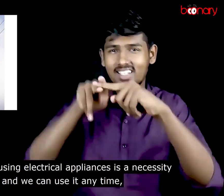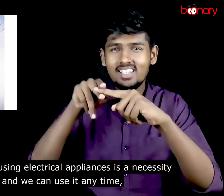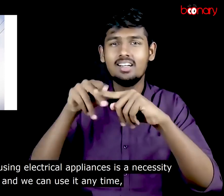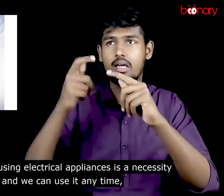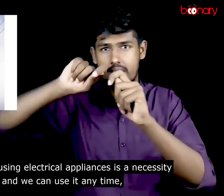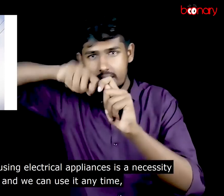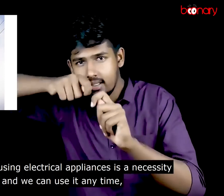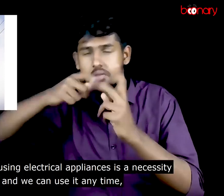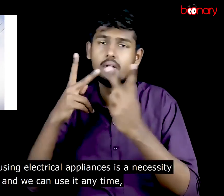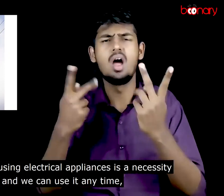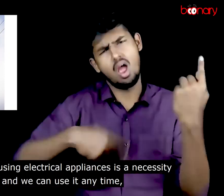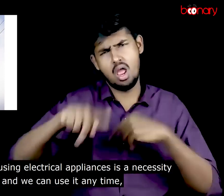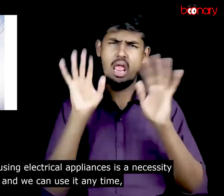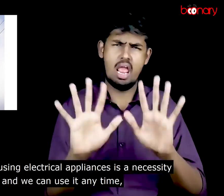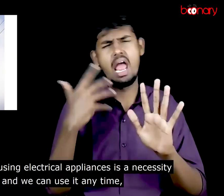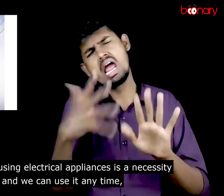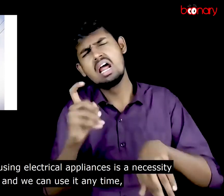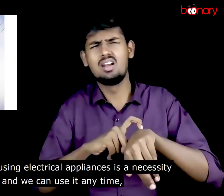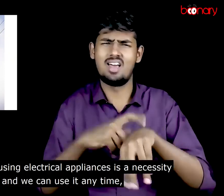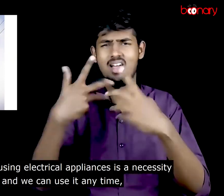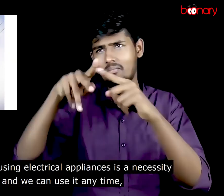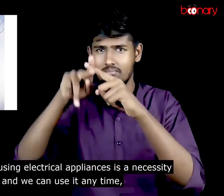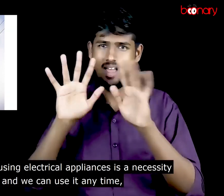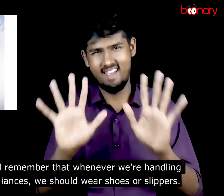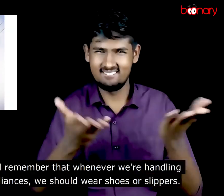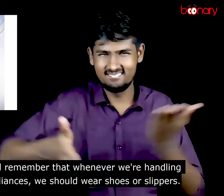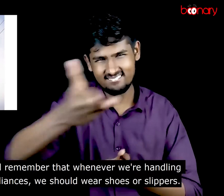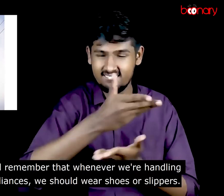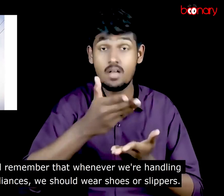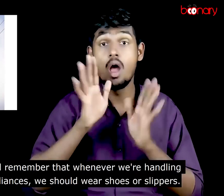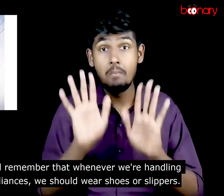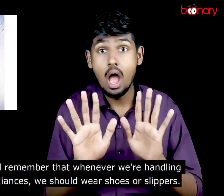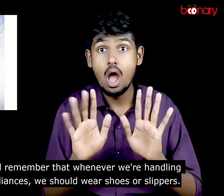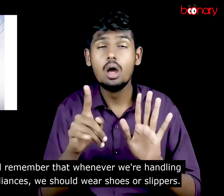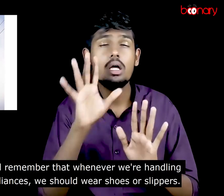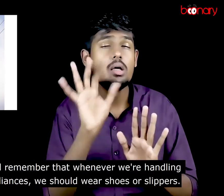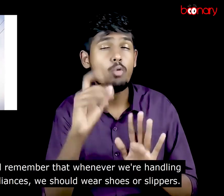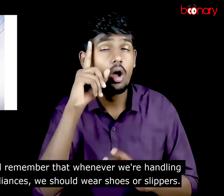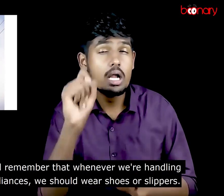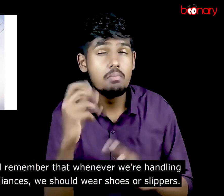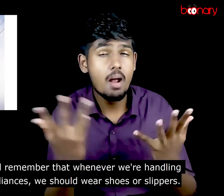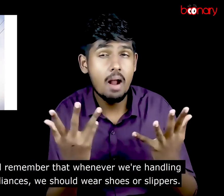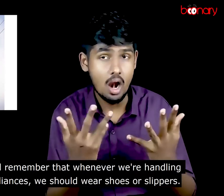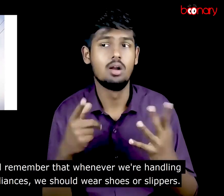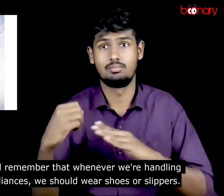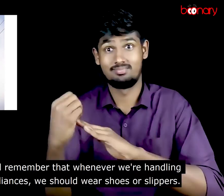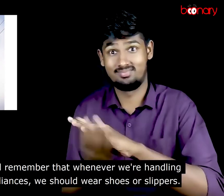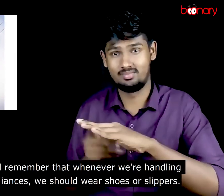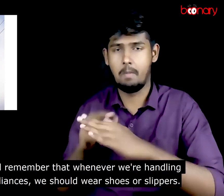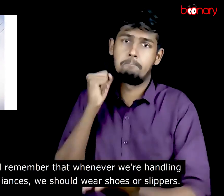a necessity and we can use it anytime. But we should remember that whenever we are handling